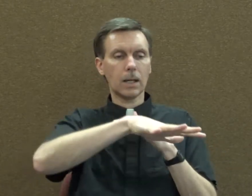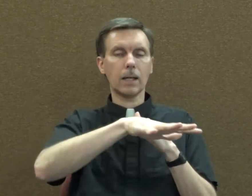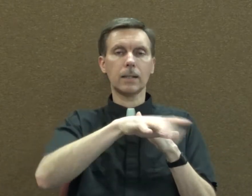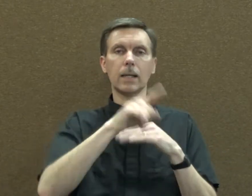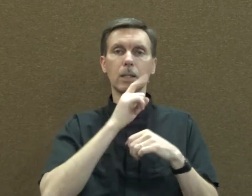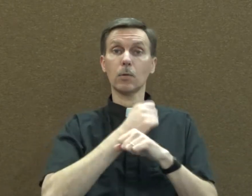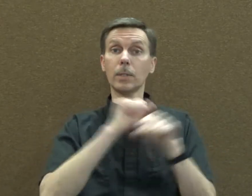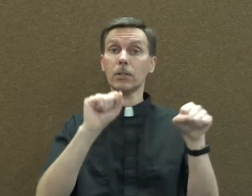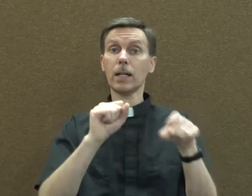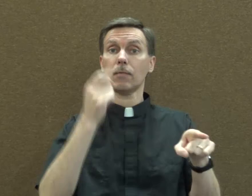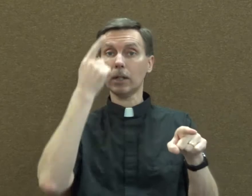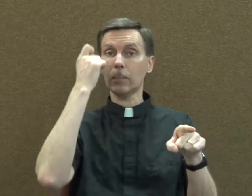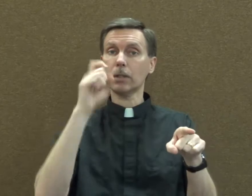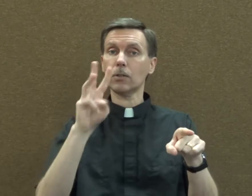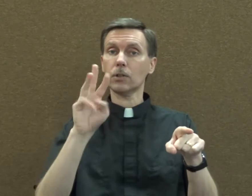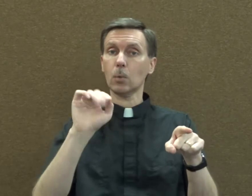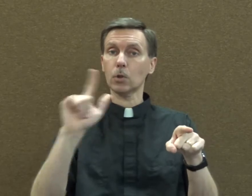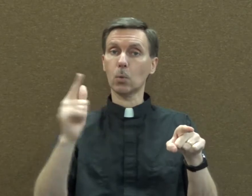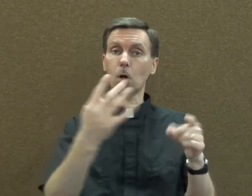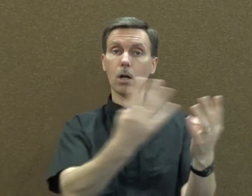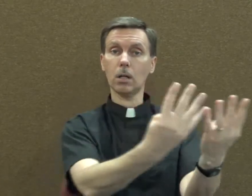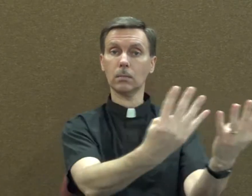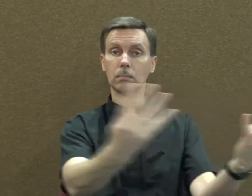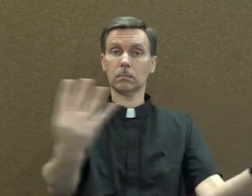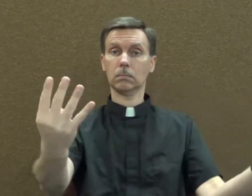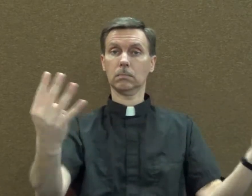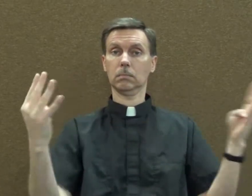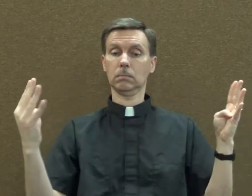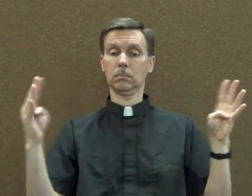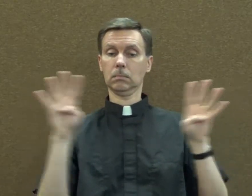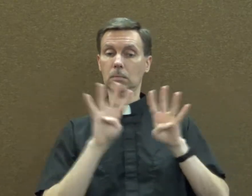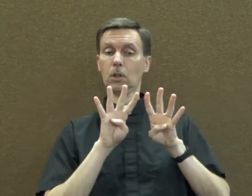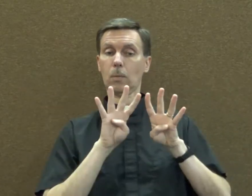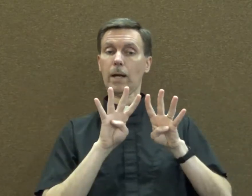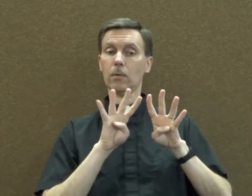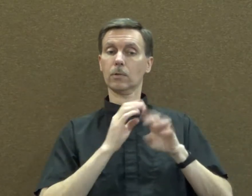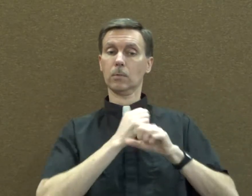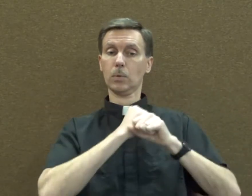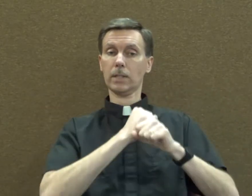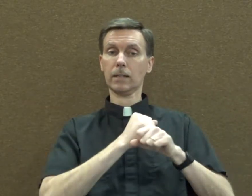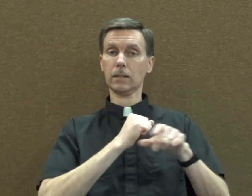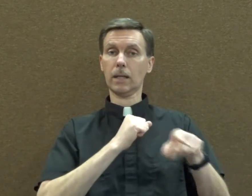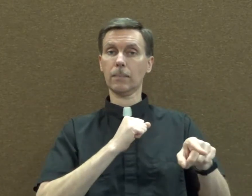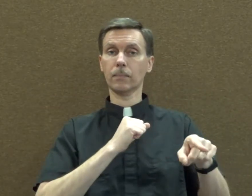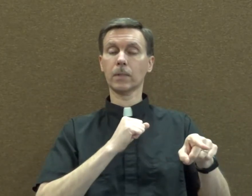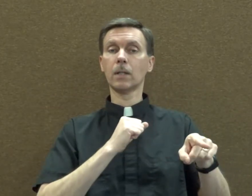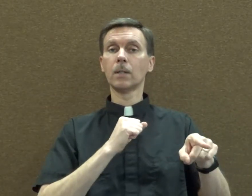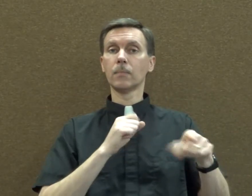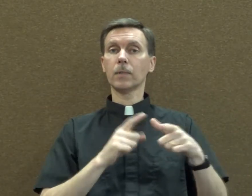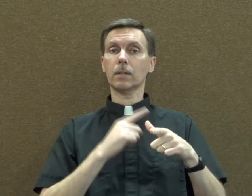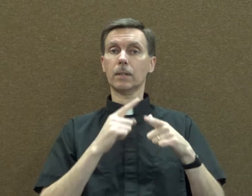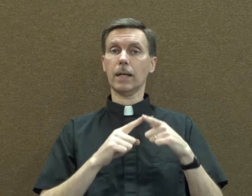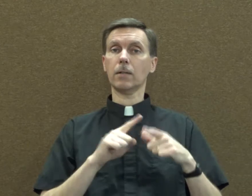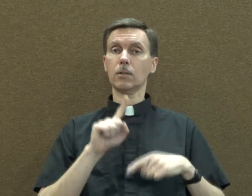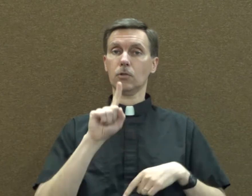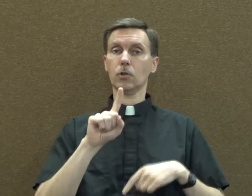and then they would be safe there because there was a wall around protecting them. Then just